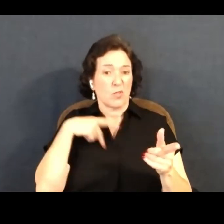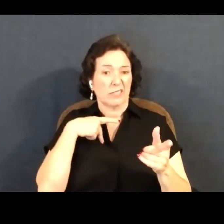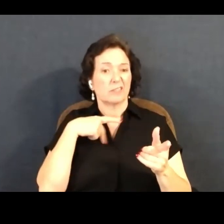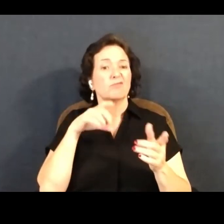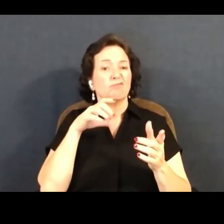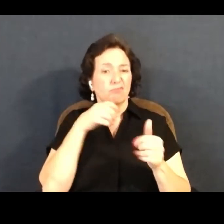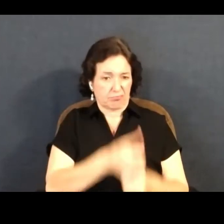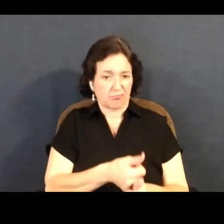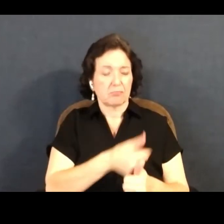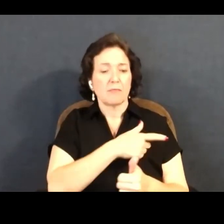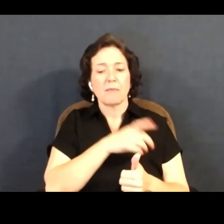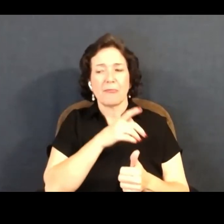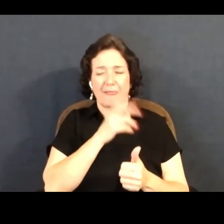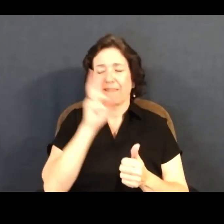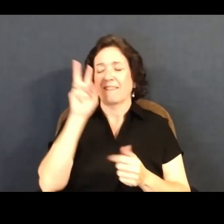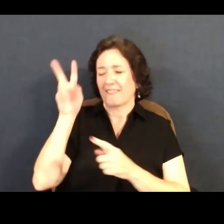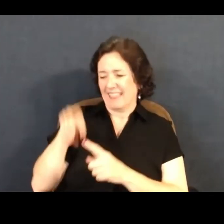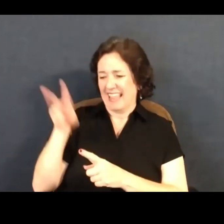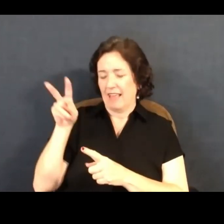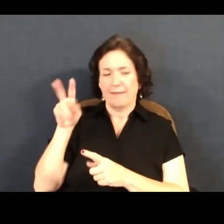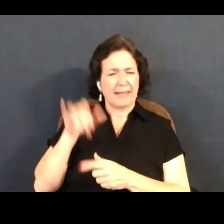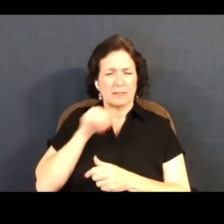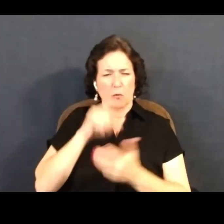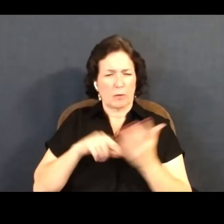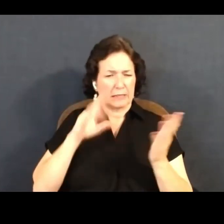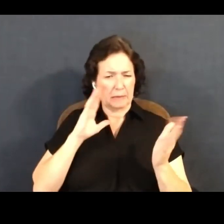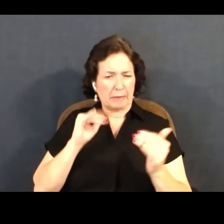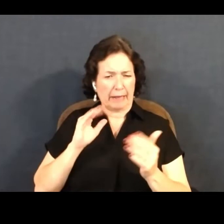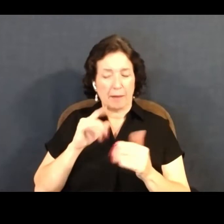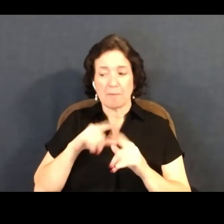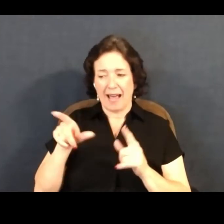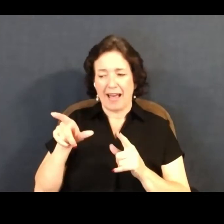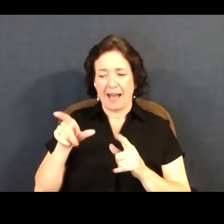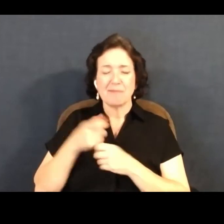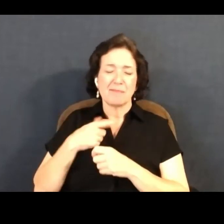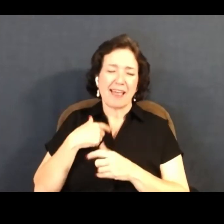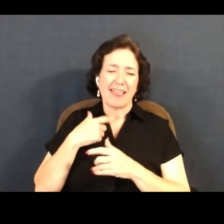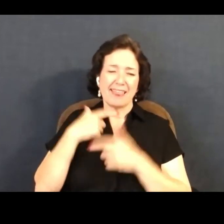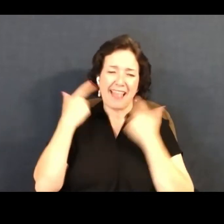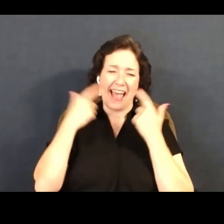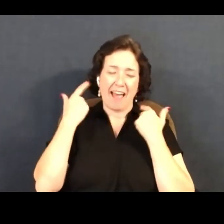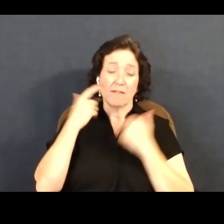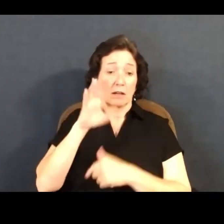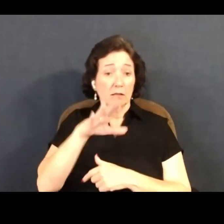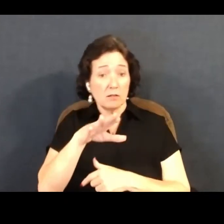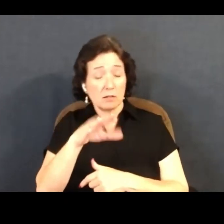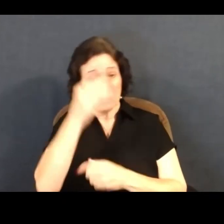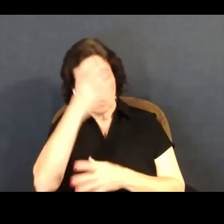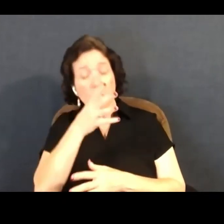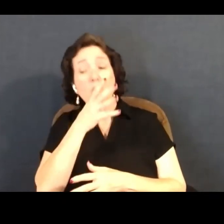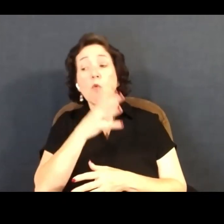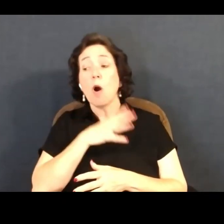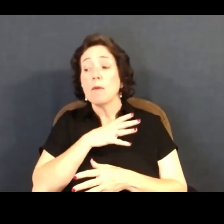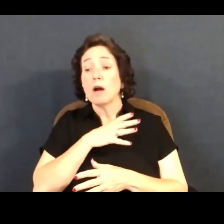wasn't quite what she was expecting. But he did make her laugh. And a woman really likes a man that makes her